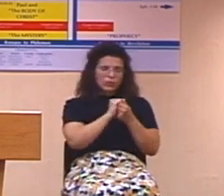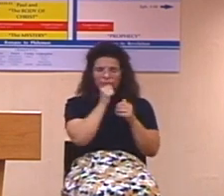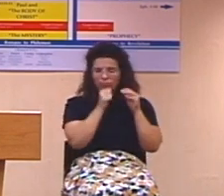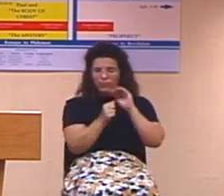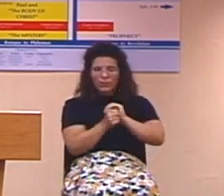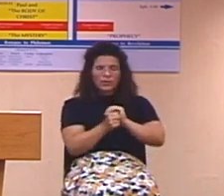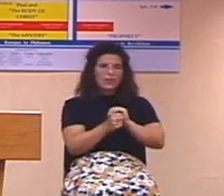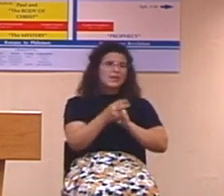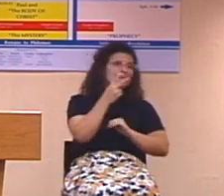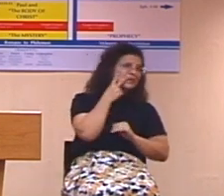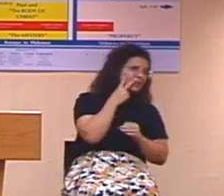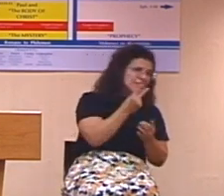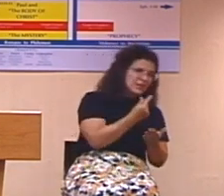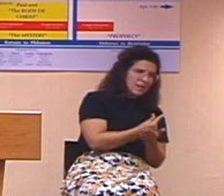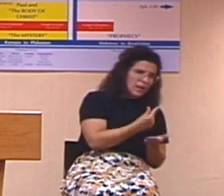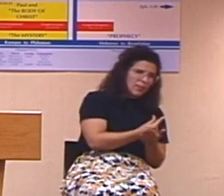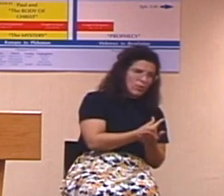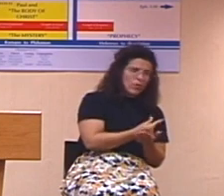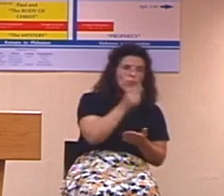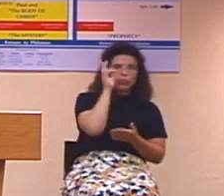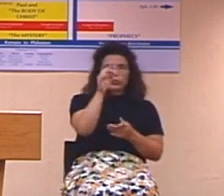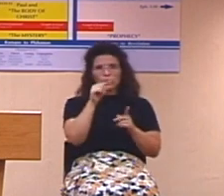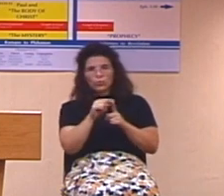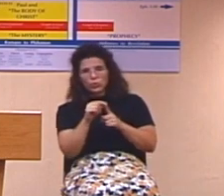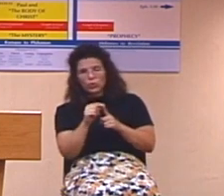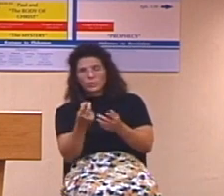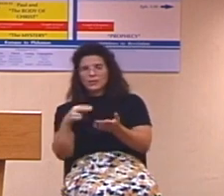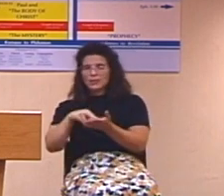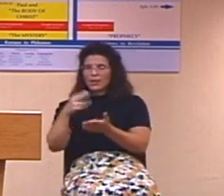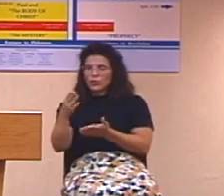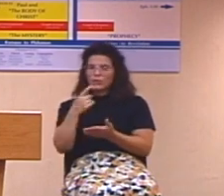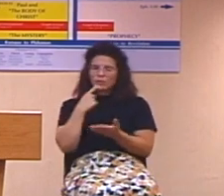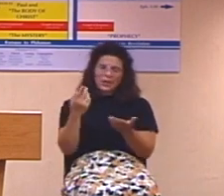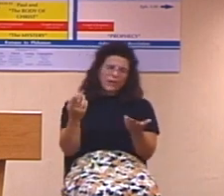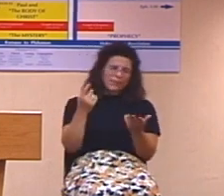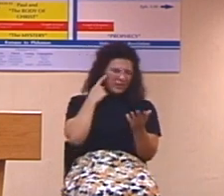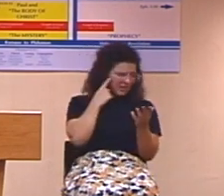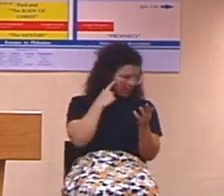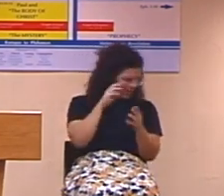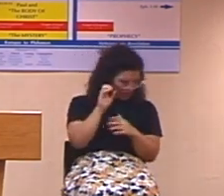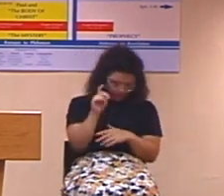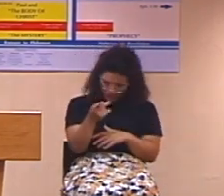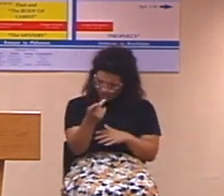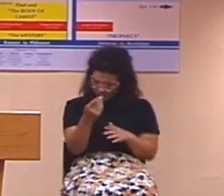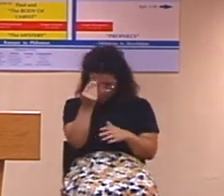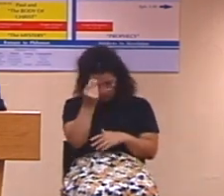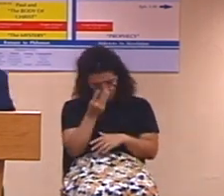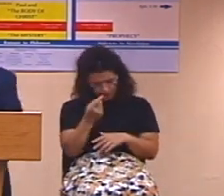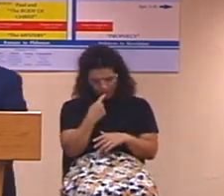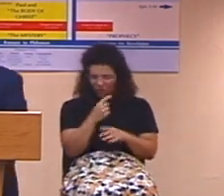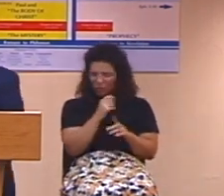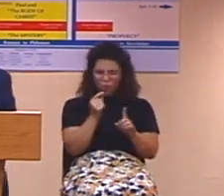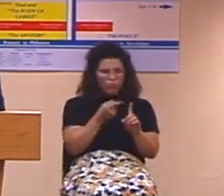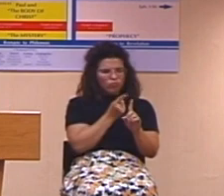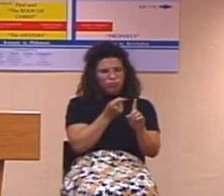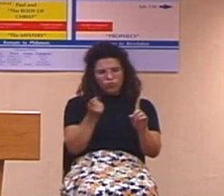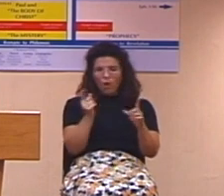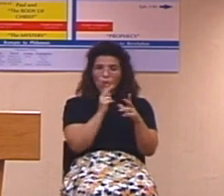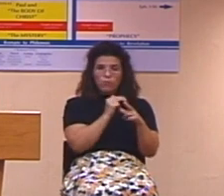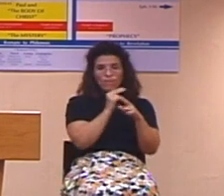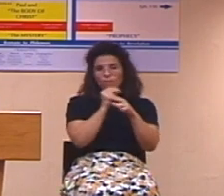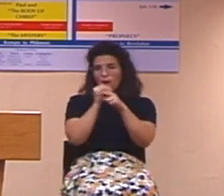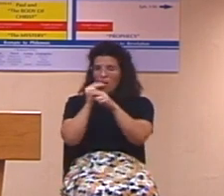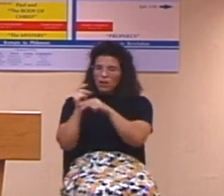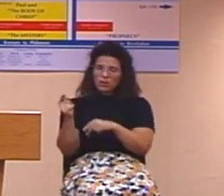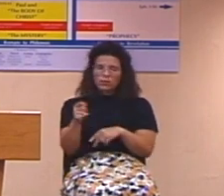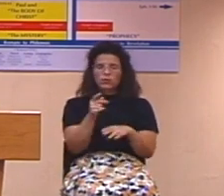word. Stand there and say, here's my, that thing in Ephesians, I told myself no rabbit trails. Man, Ephesians 6, he